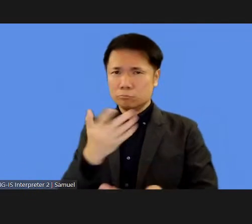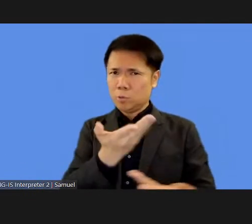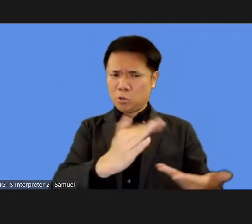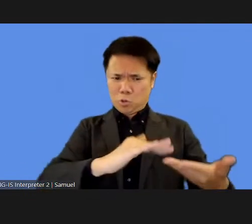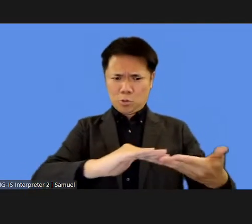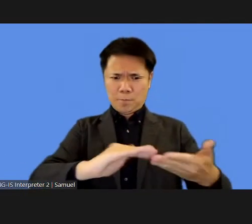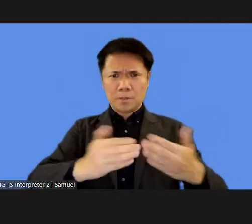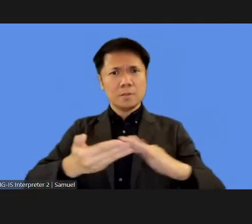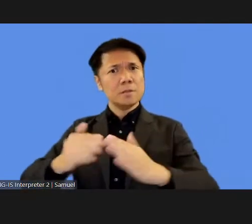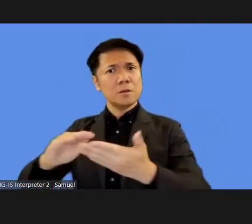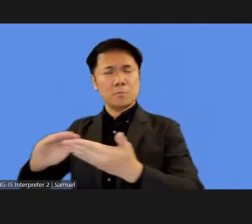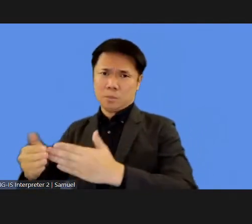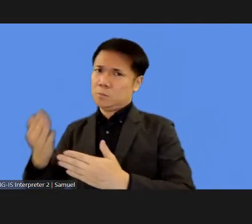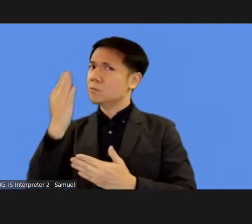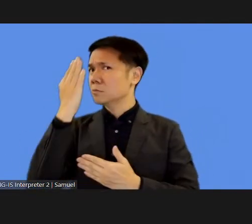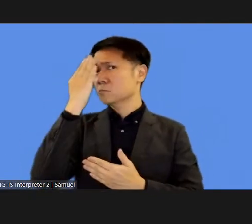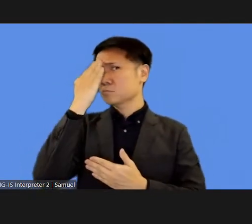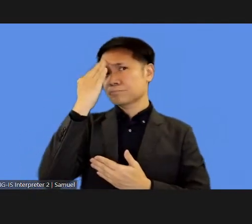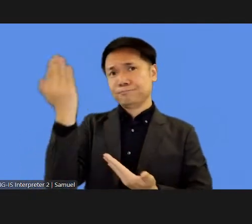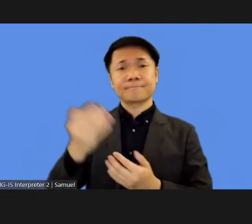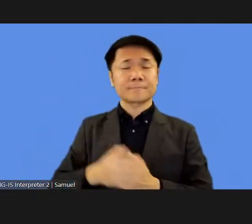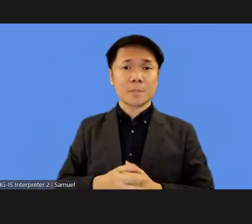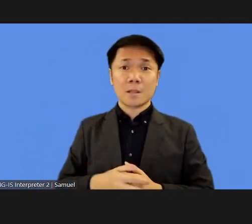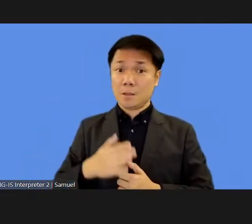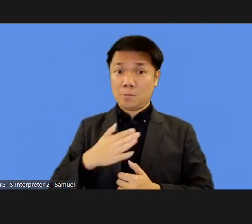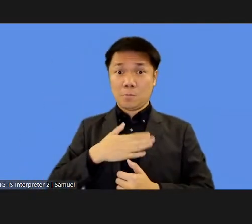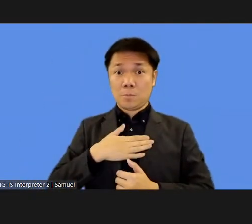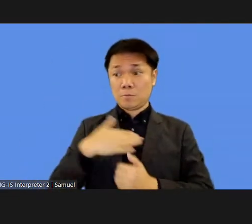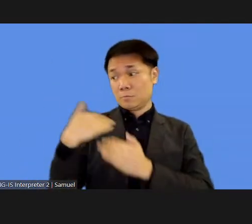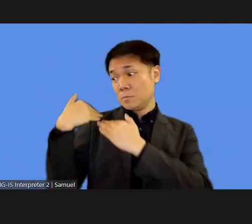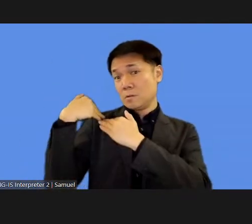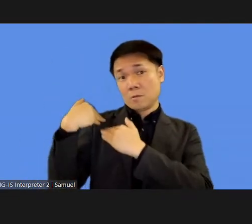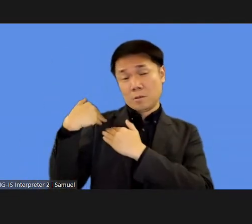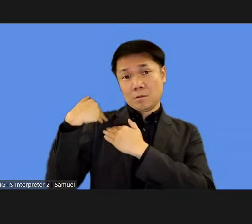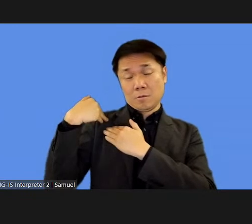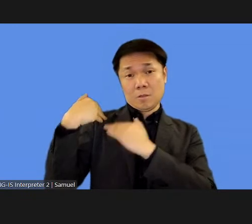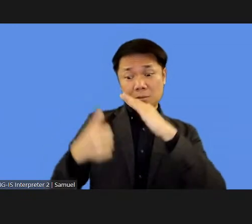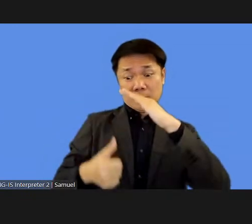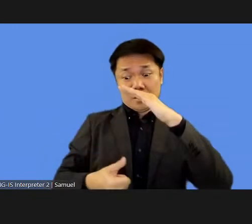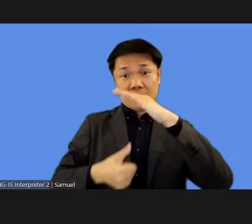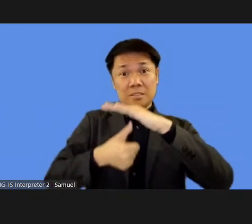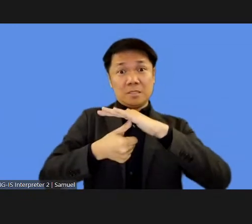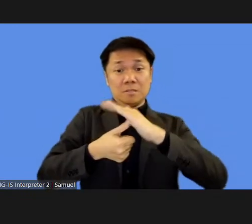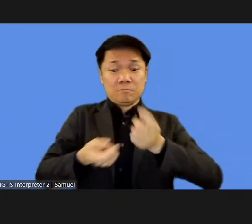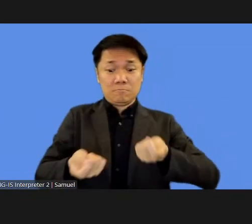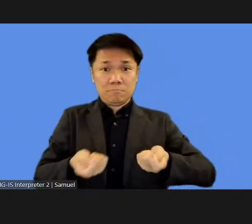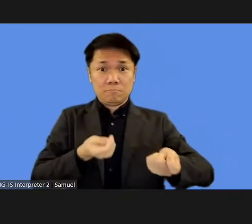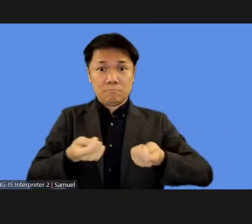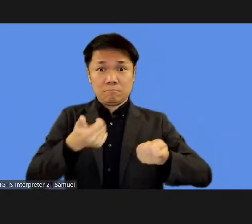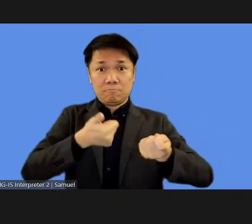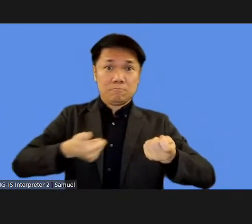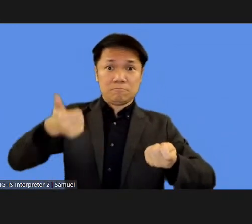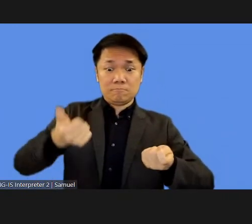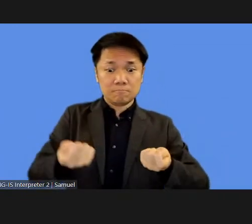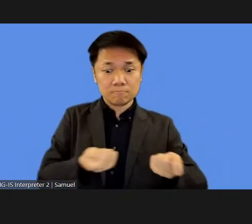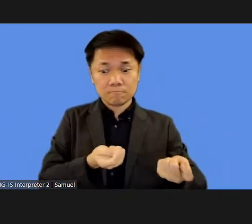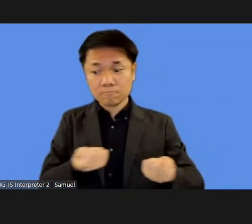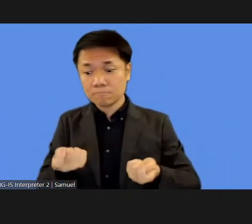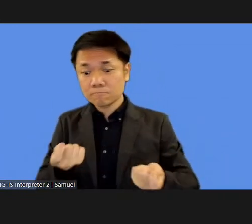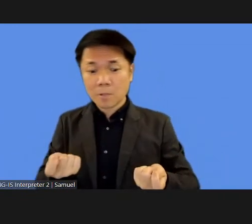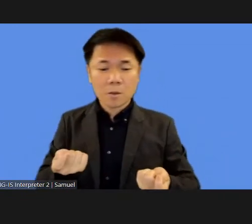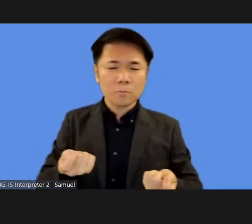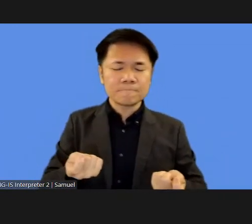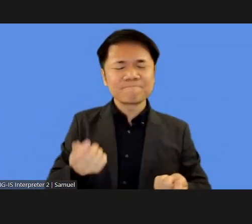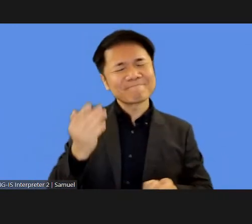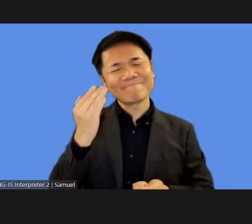basis. We are the mayor of a city, small or big, knows definitely who is,